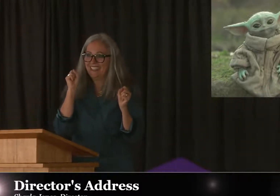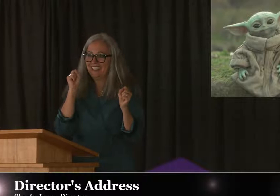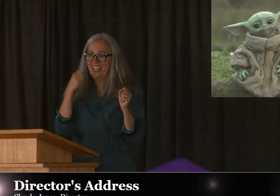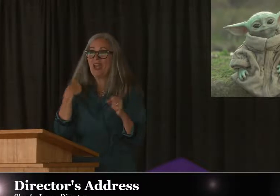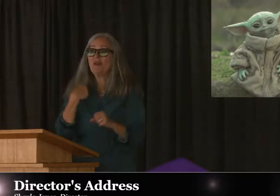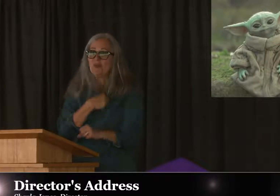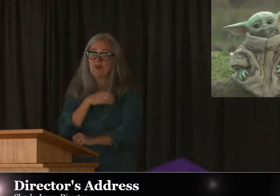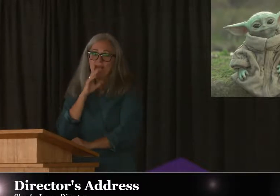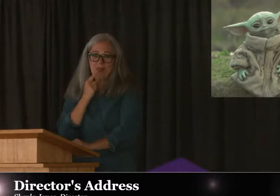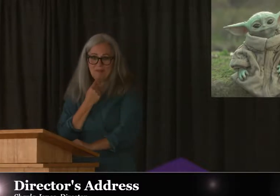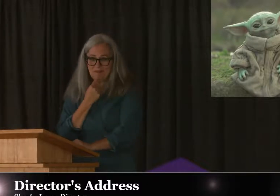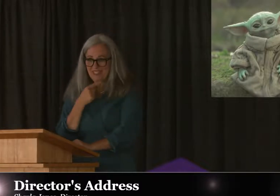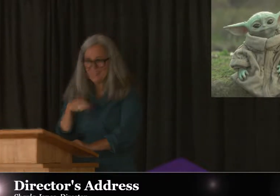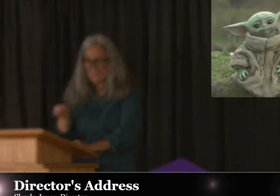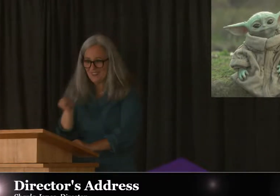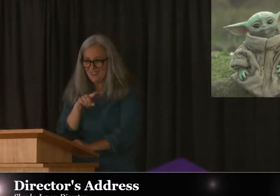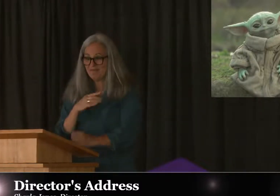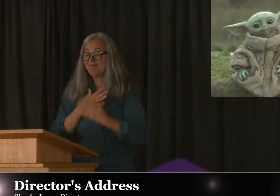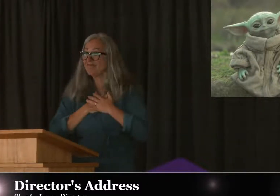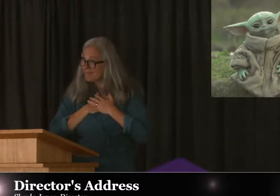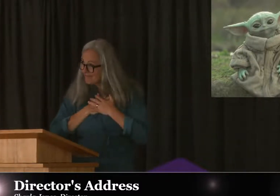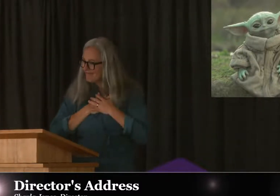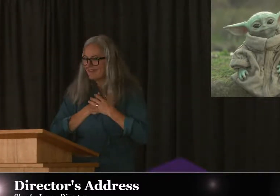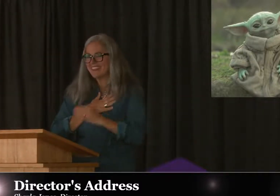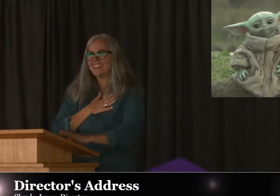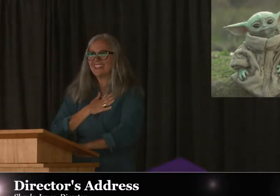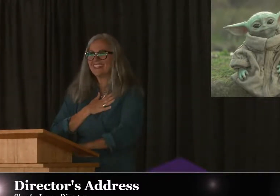that. It's been amazing, and we're going to miss you.